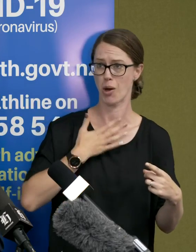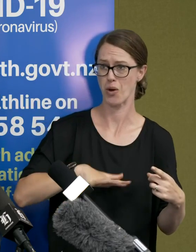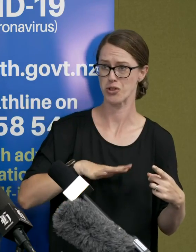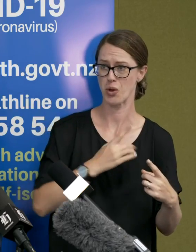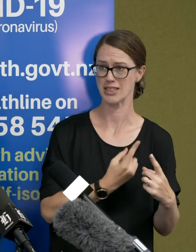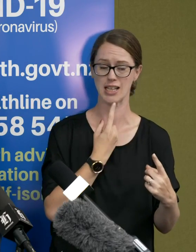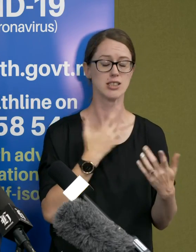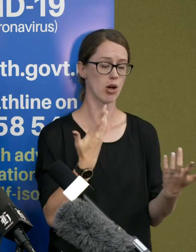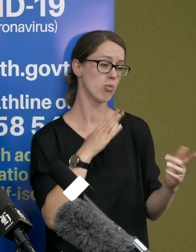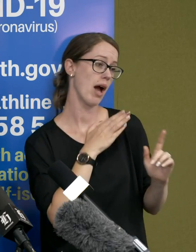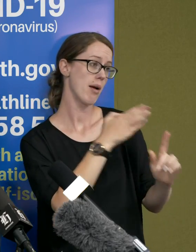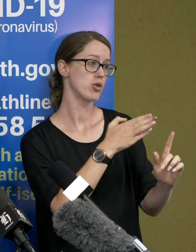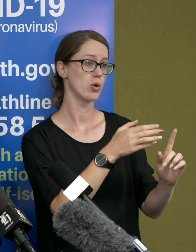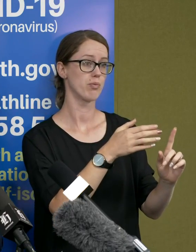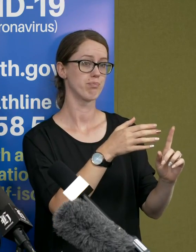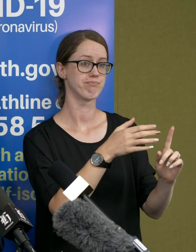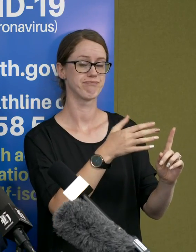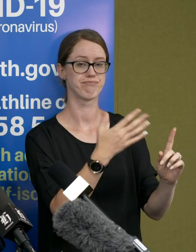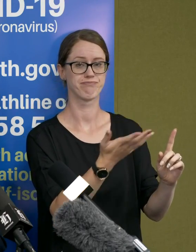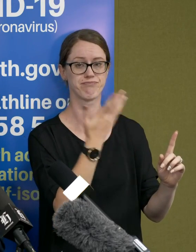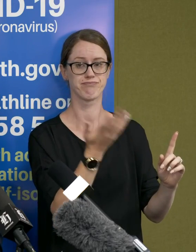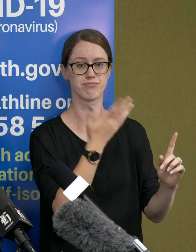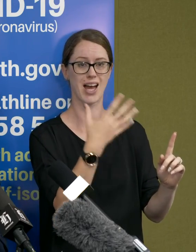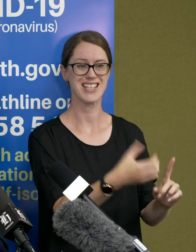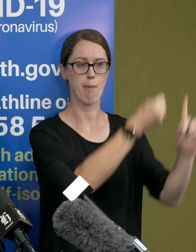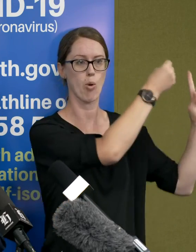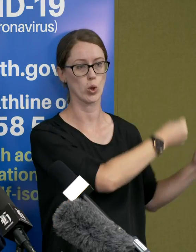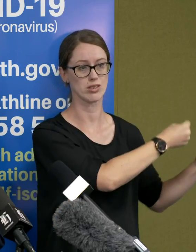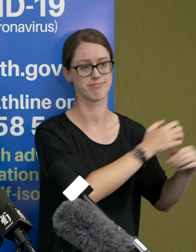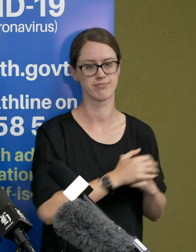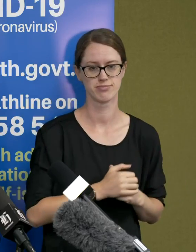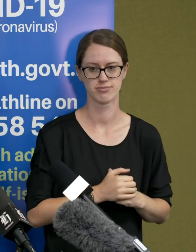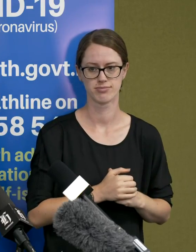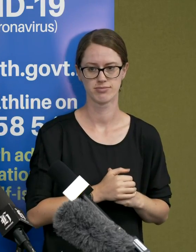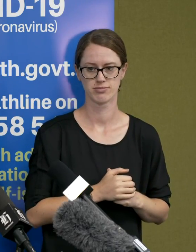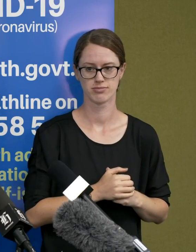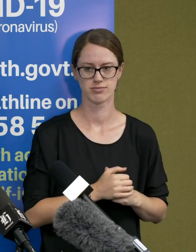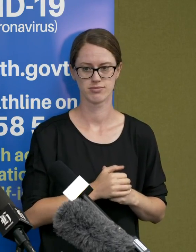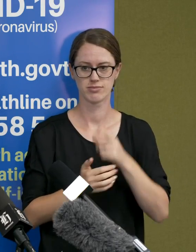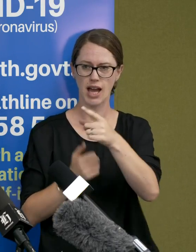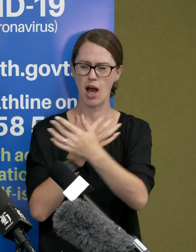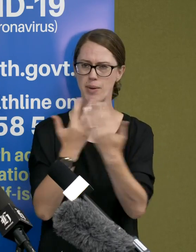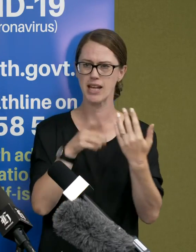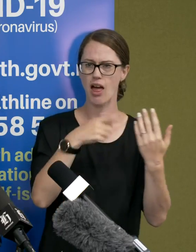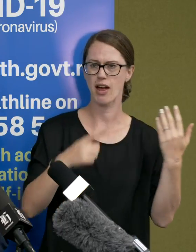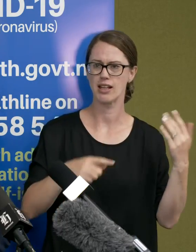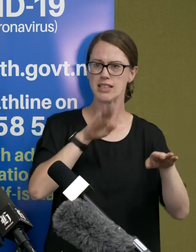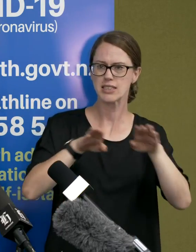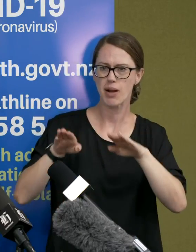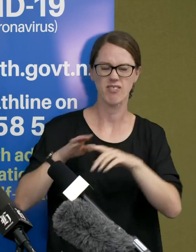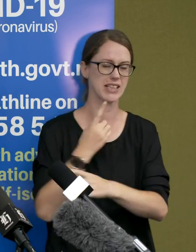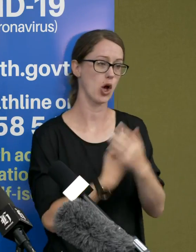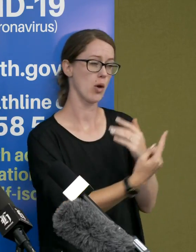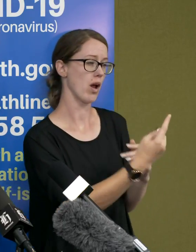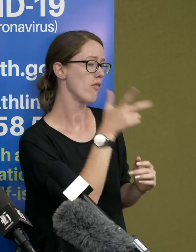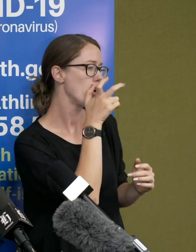the intention is therefore to deport that person. How many other similar cases? That's the only one I know